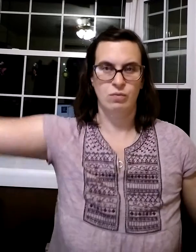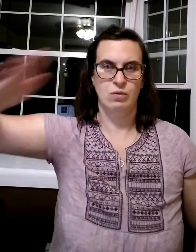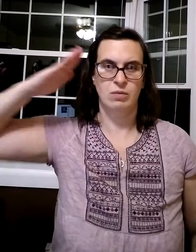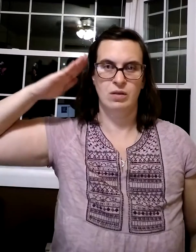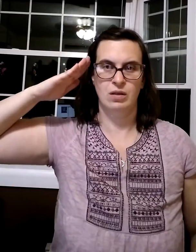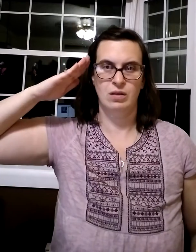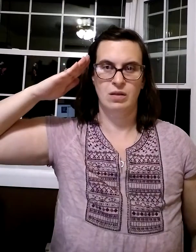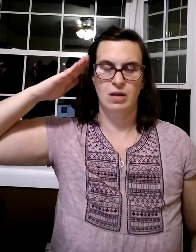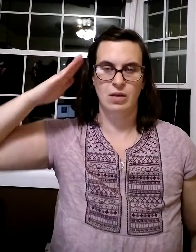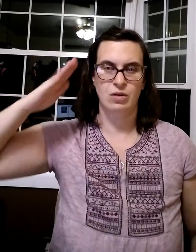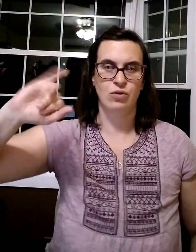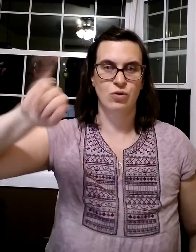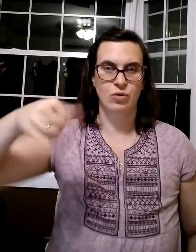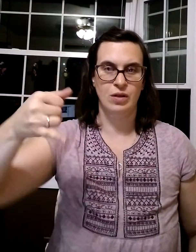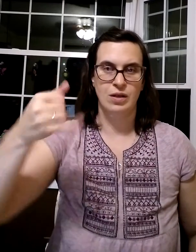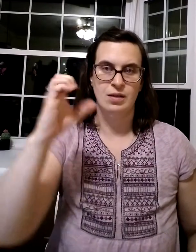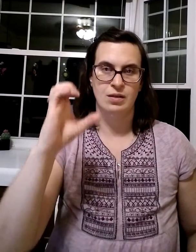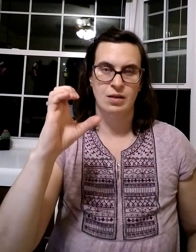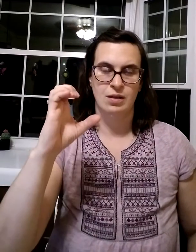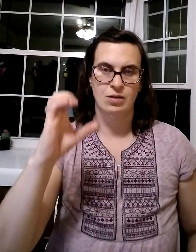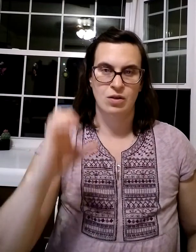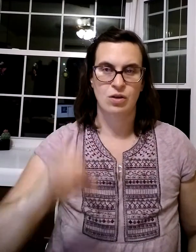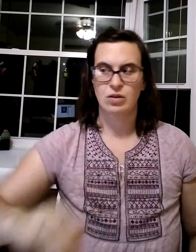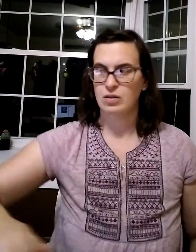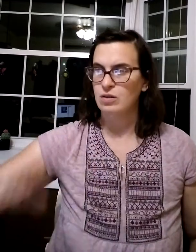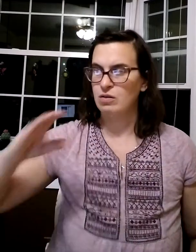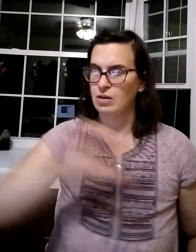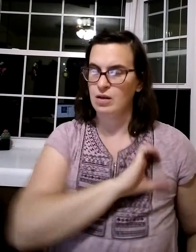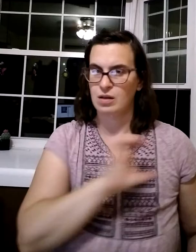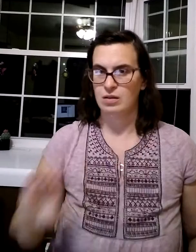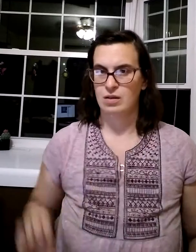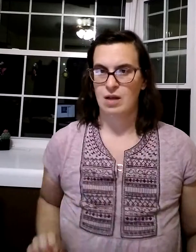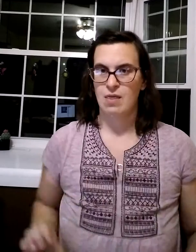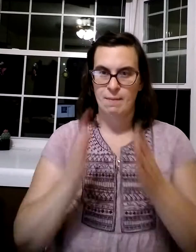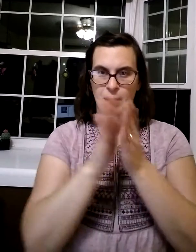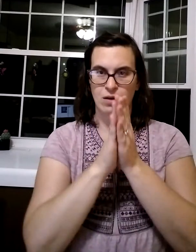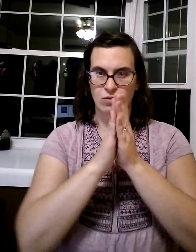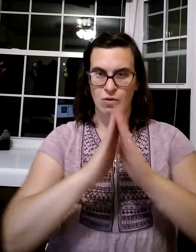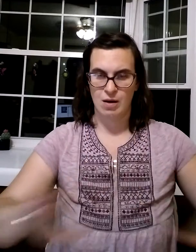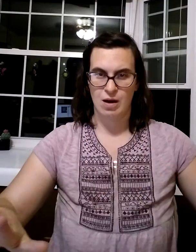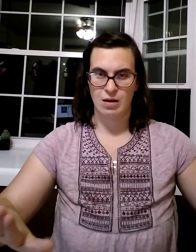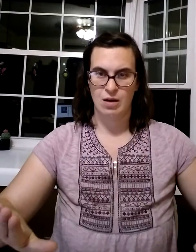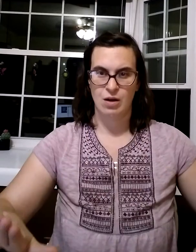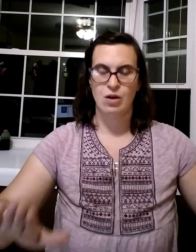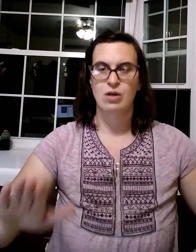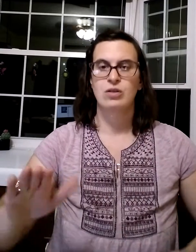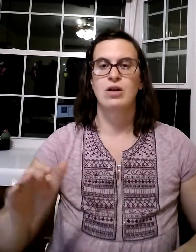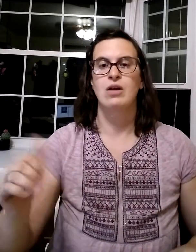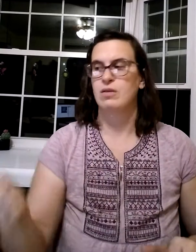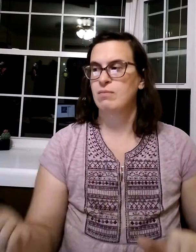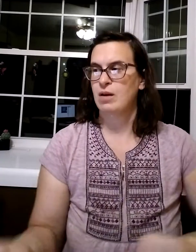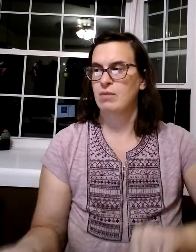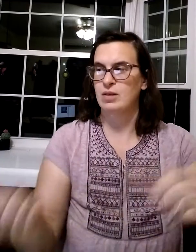Roman D. Teddy, Julius Caesar, Caesar Augustus and the Pops Romano, John the Baptist,